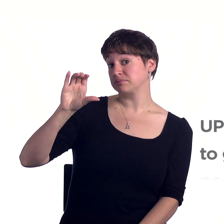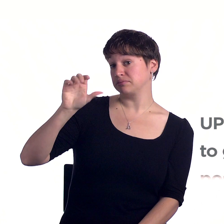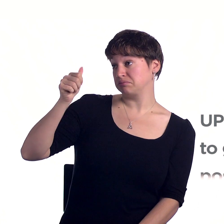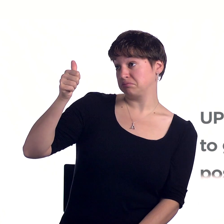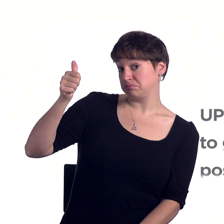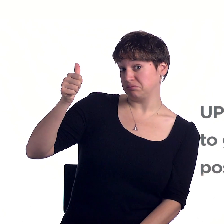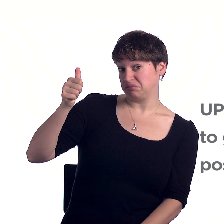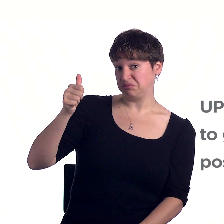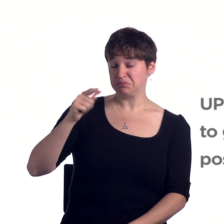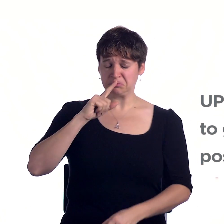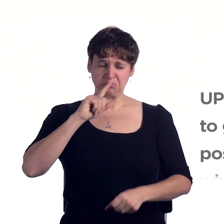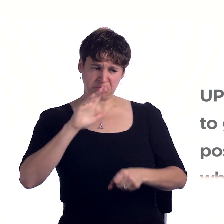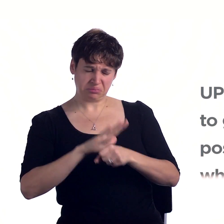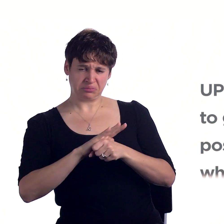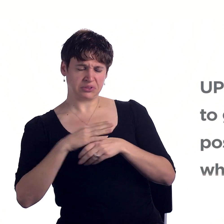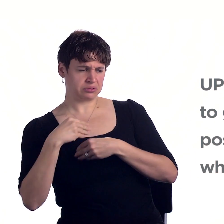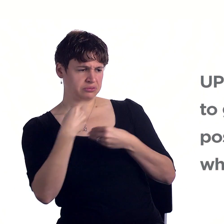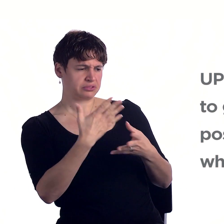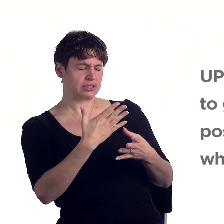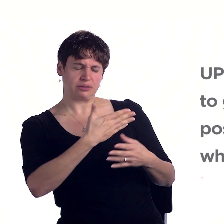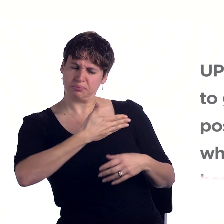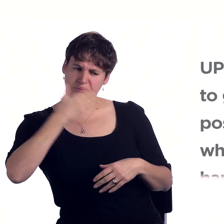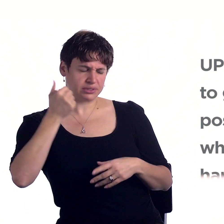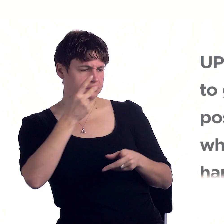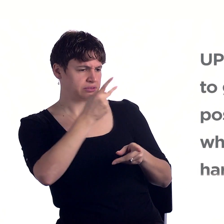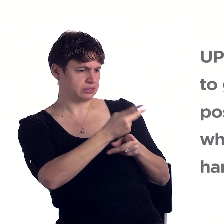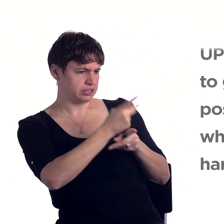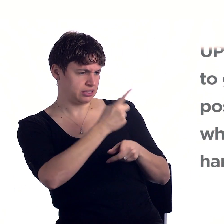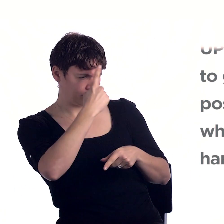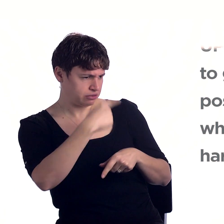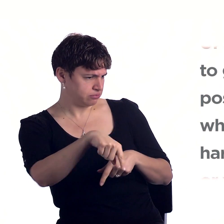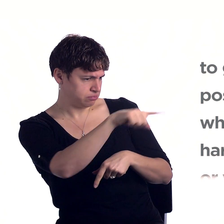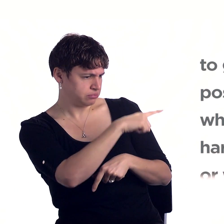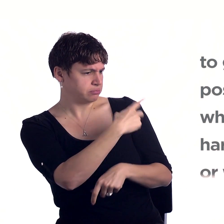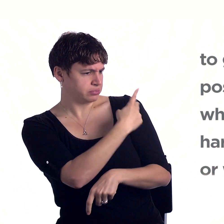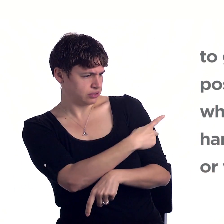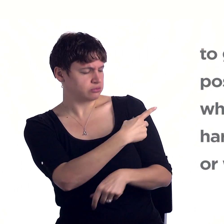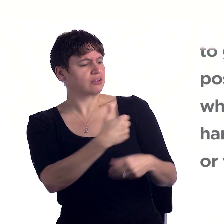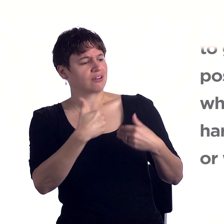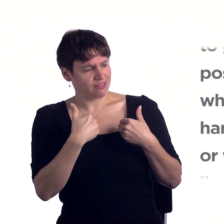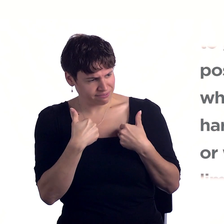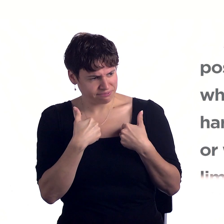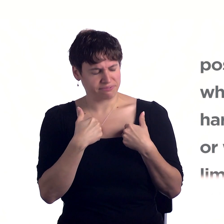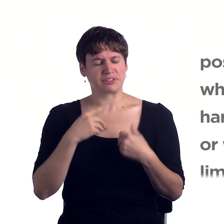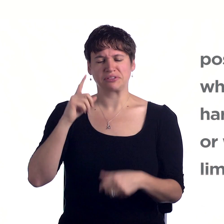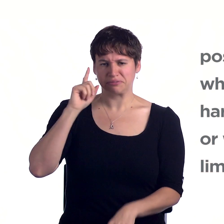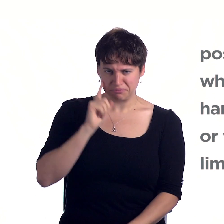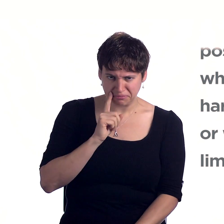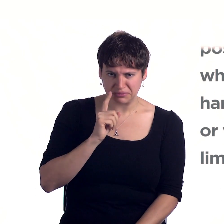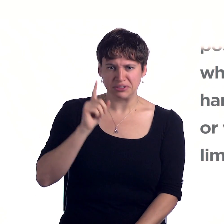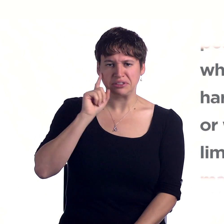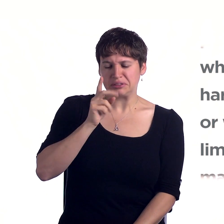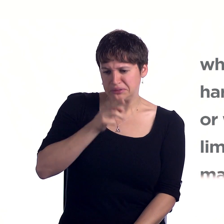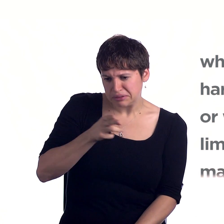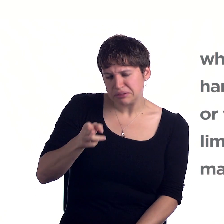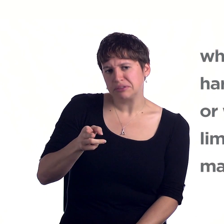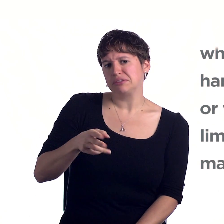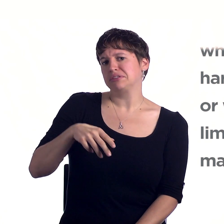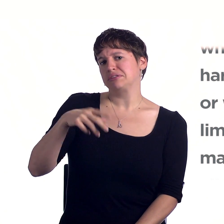UPMC is committed to giving the best care possible to patients who are deaf, hard of hearing, or who